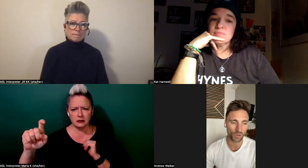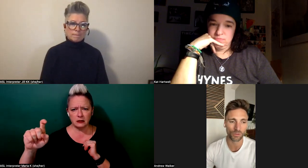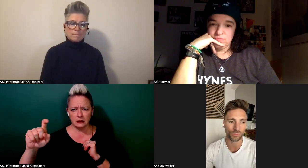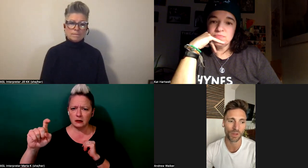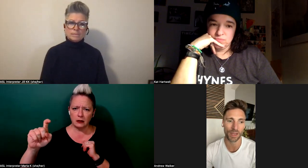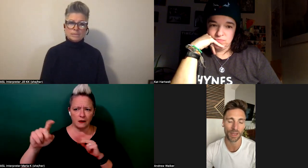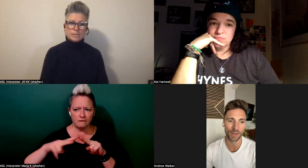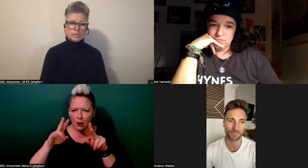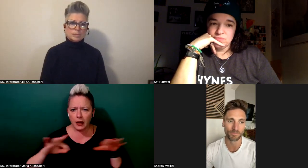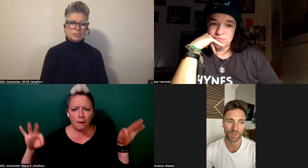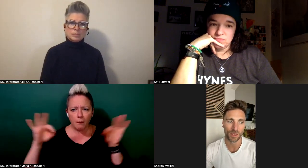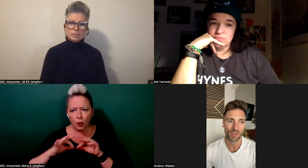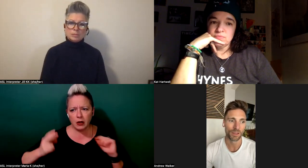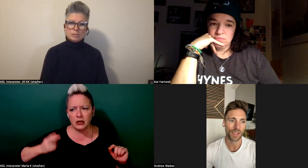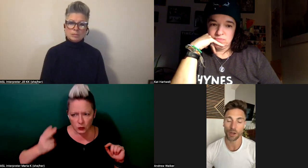historical